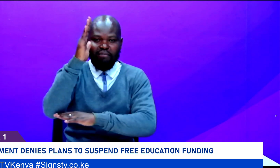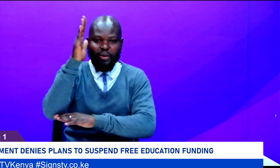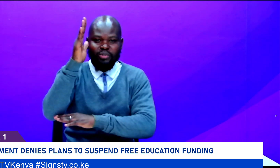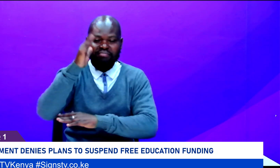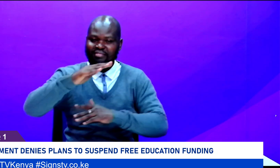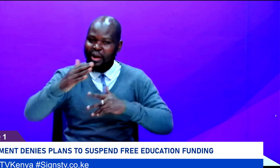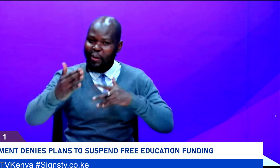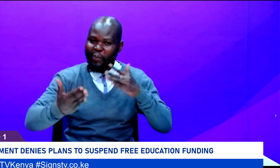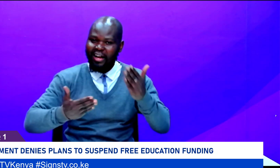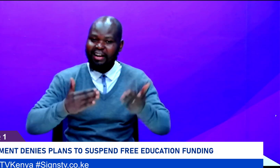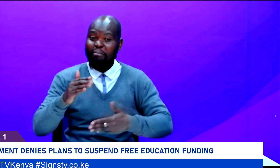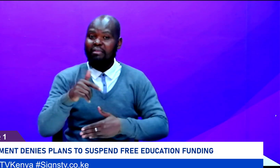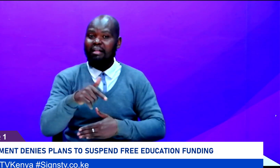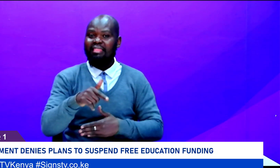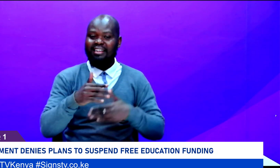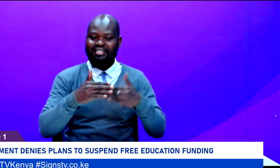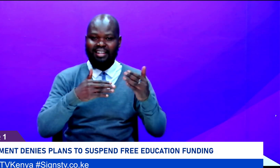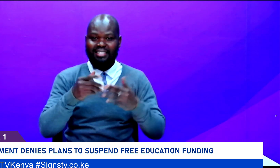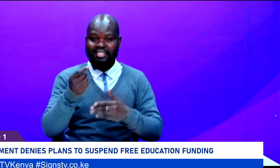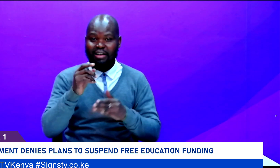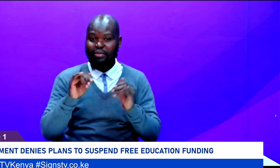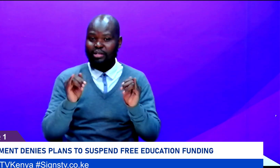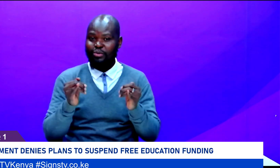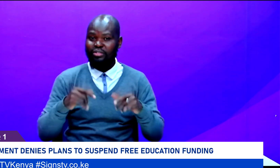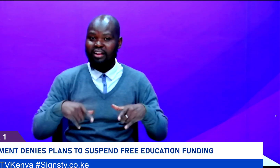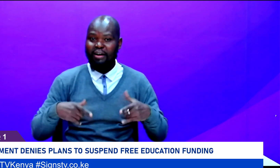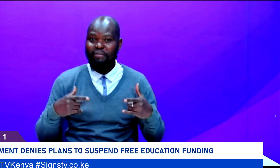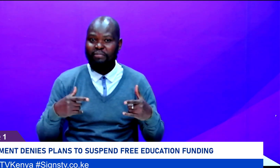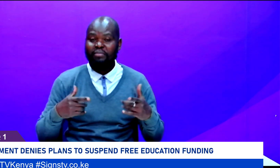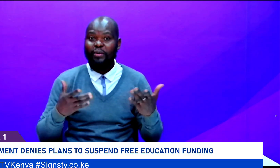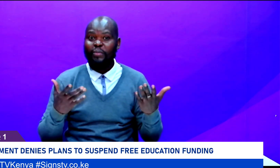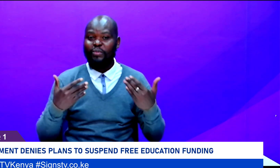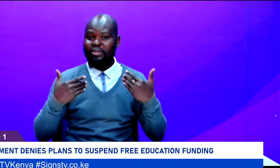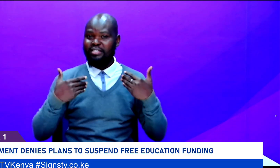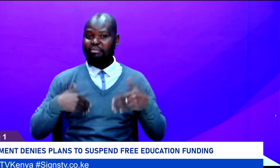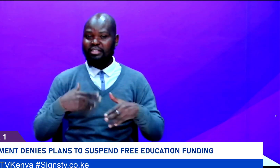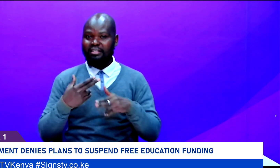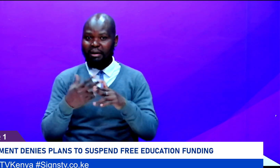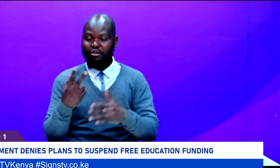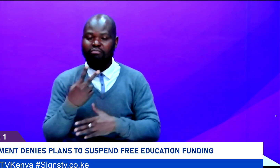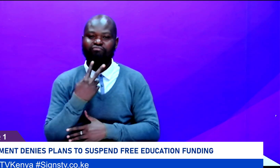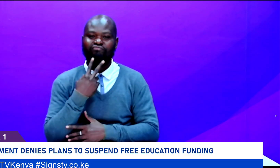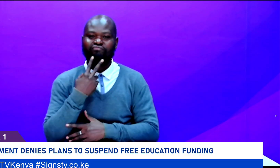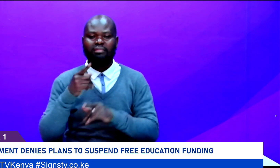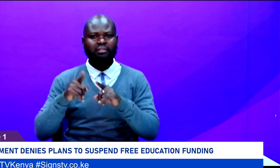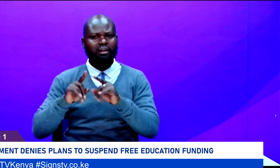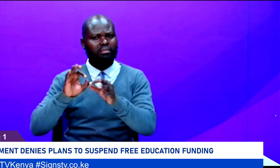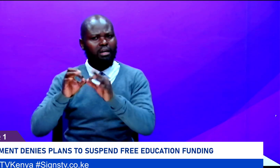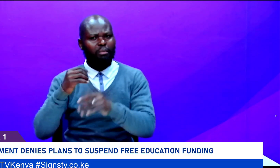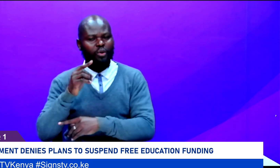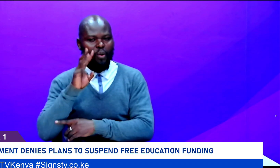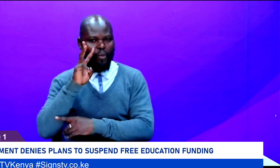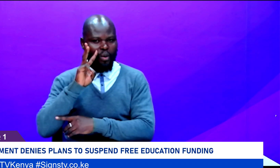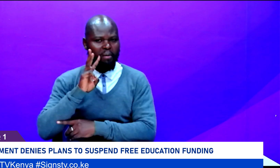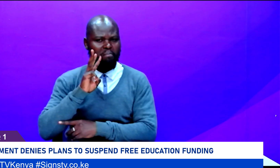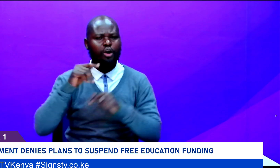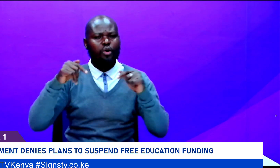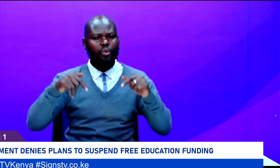Hello and good afternoon, viewers. Welcome to Science TV News. With me, Elvis Odhiambo, and our sign